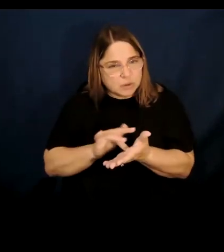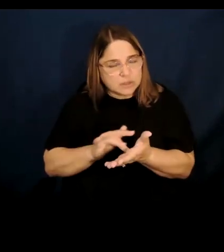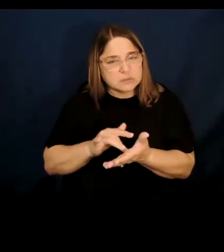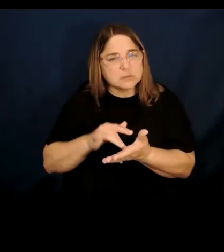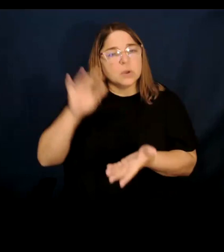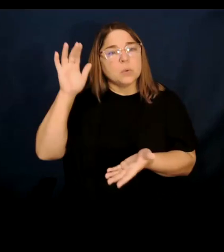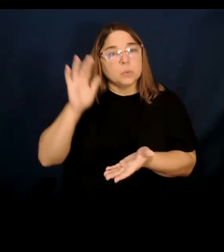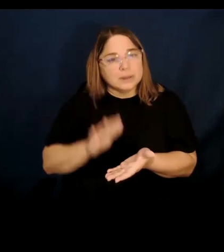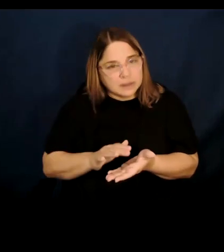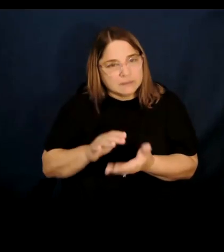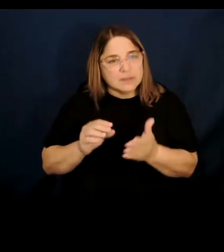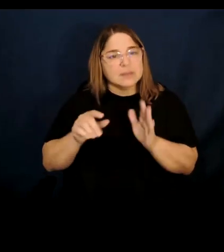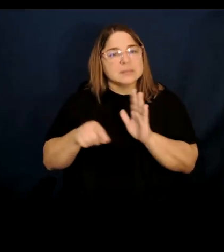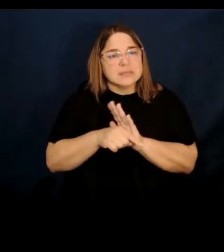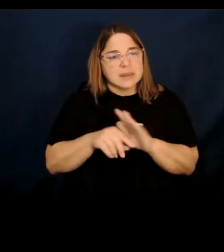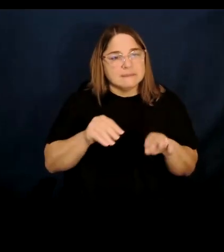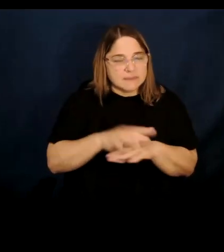of the side effects along the way.